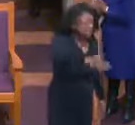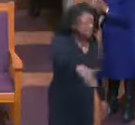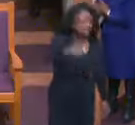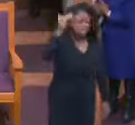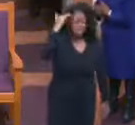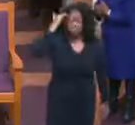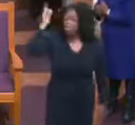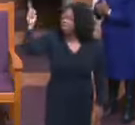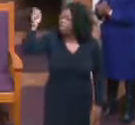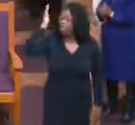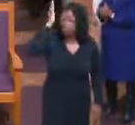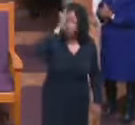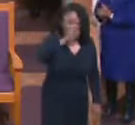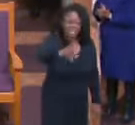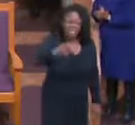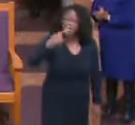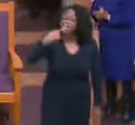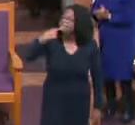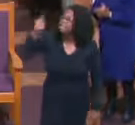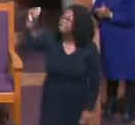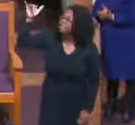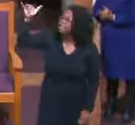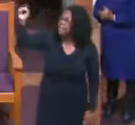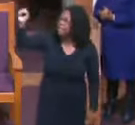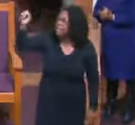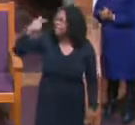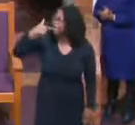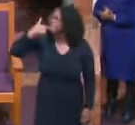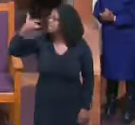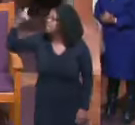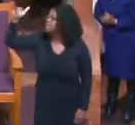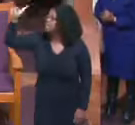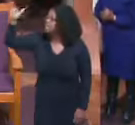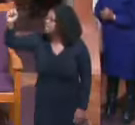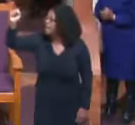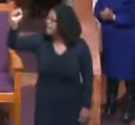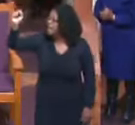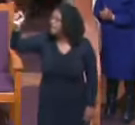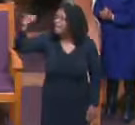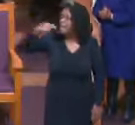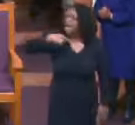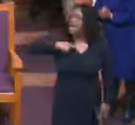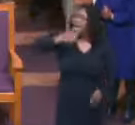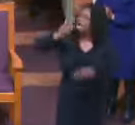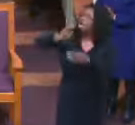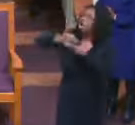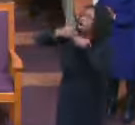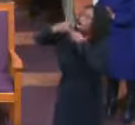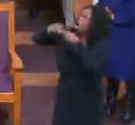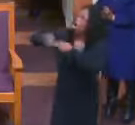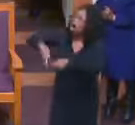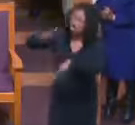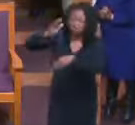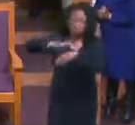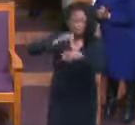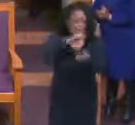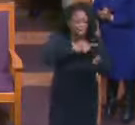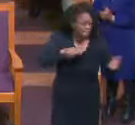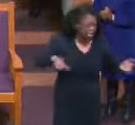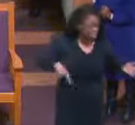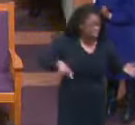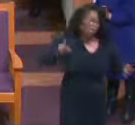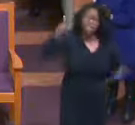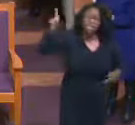he will, tell him yeah. Tell him yeah. I called on the Lord.